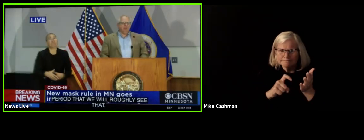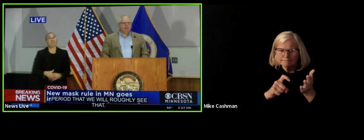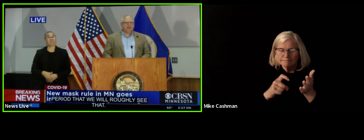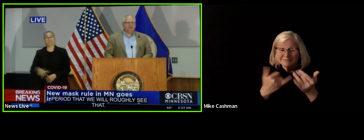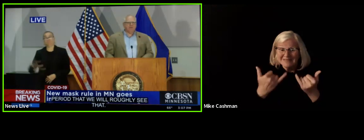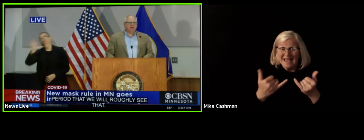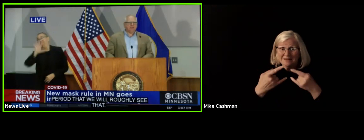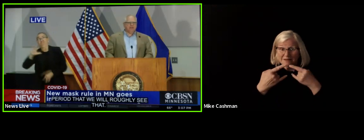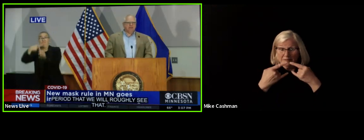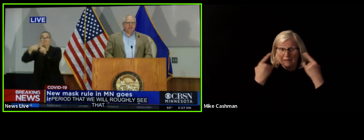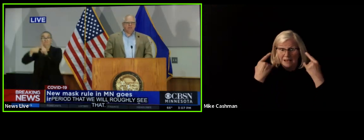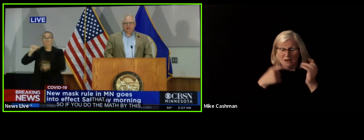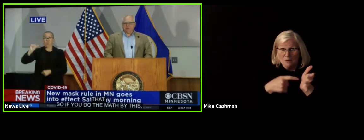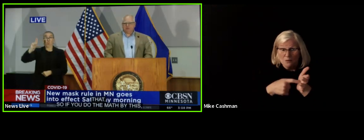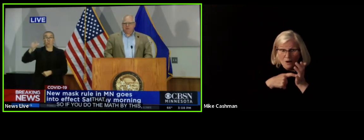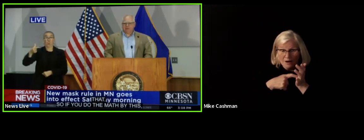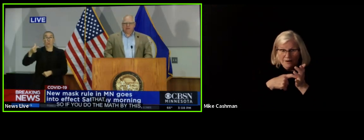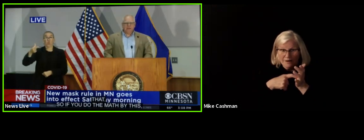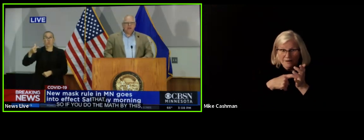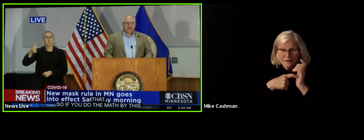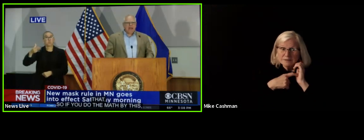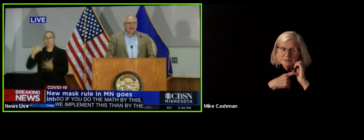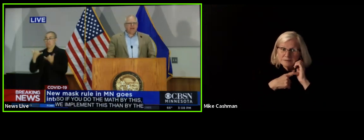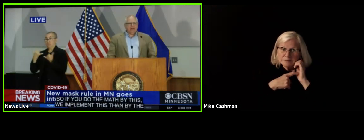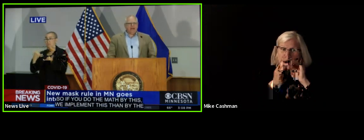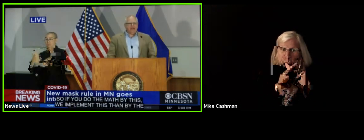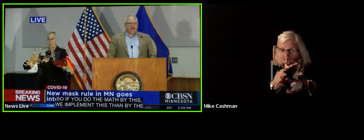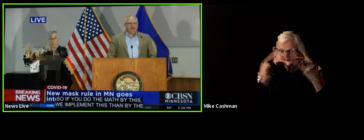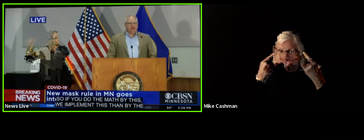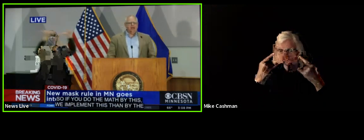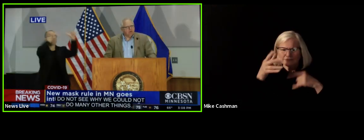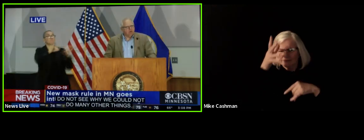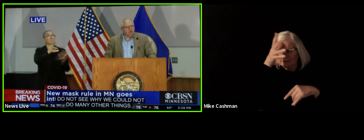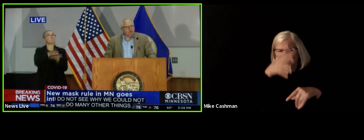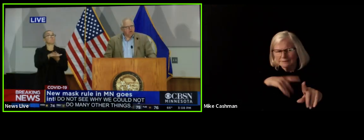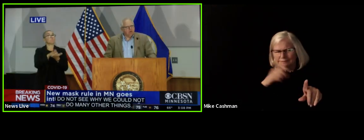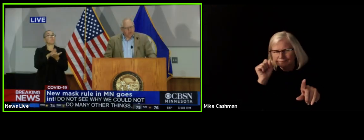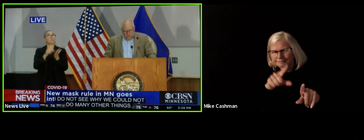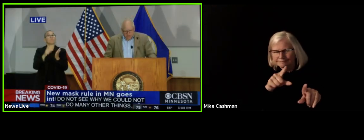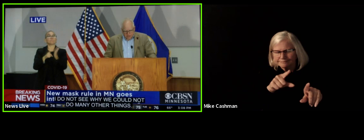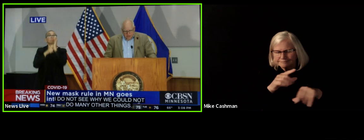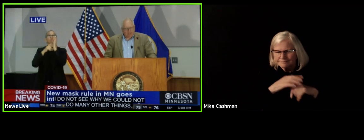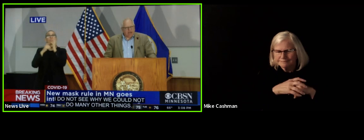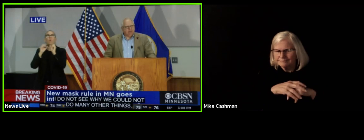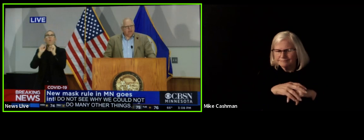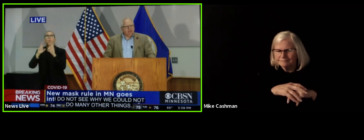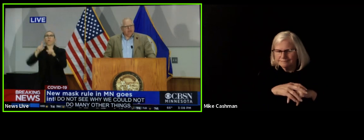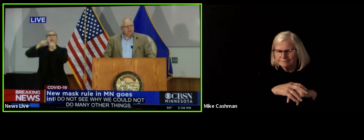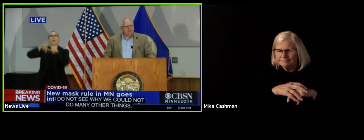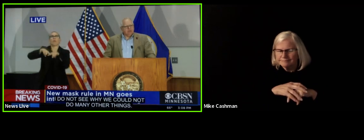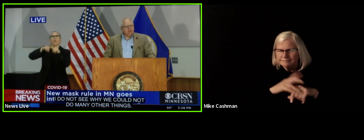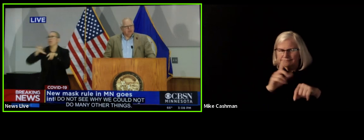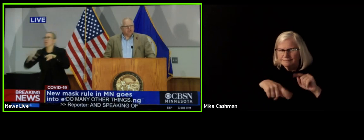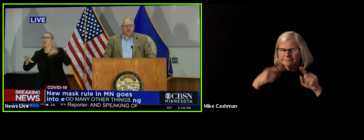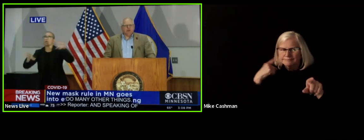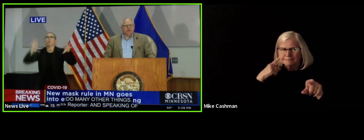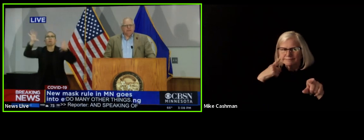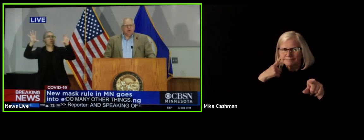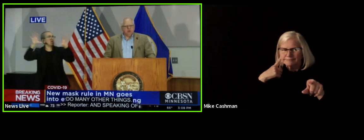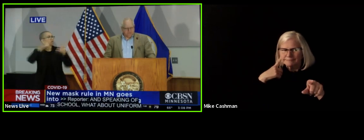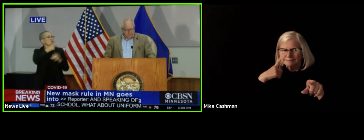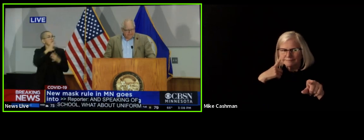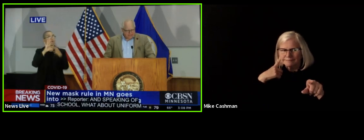we're making a fairly significant impact with this masking. And Are you thinking more benchmarks that? Yeah, certainly,